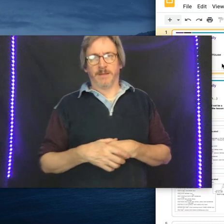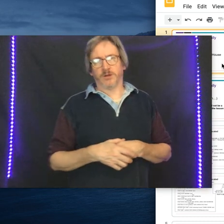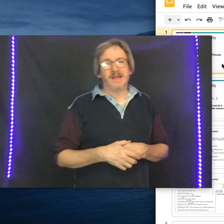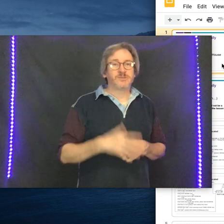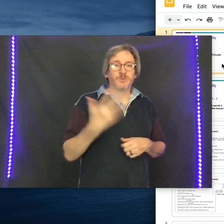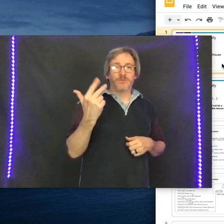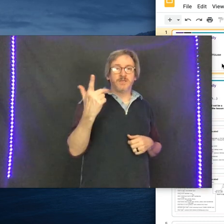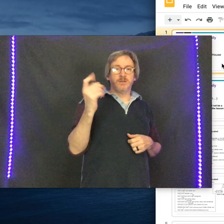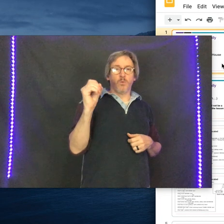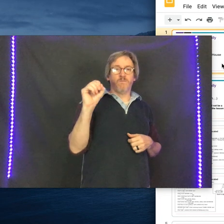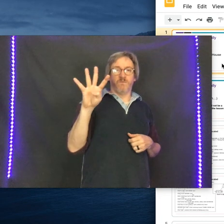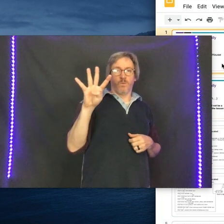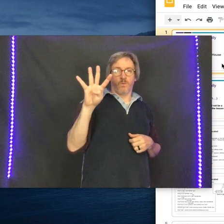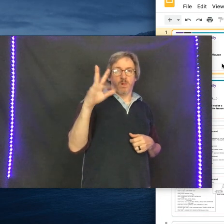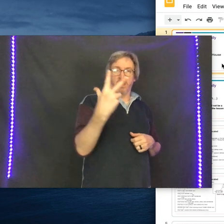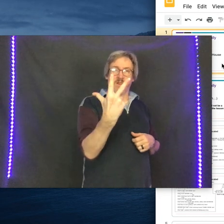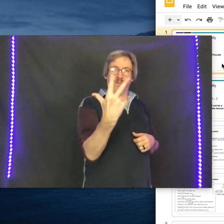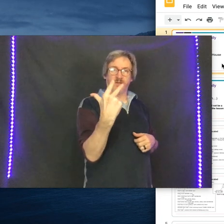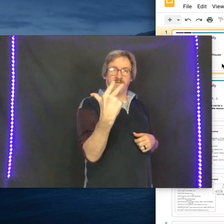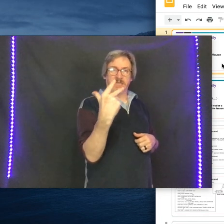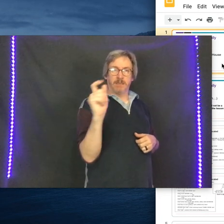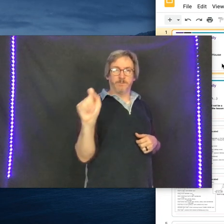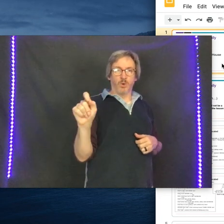New chapter. So we're doing 13.